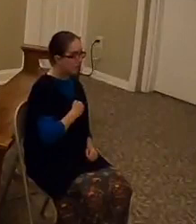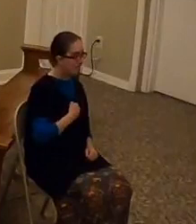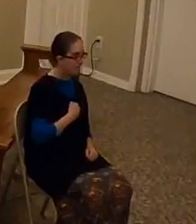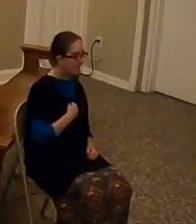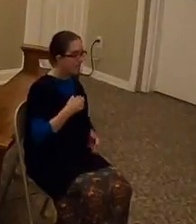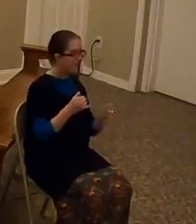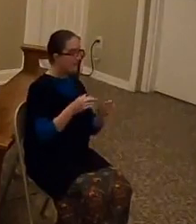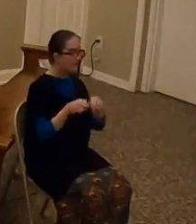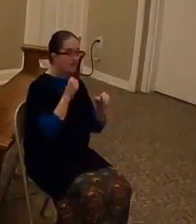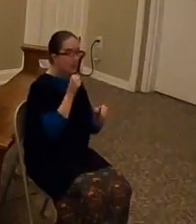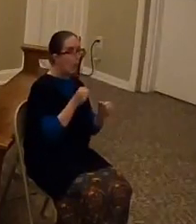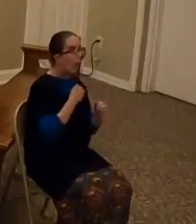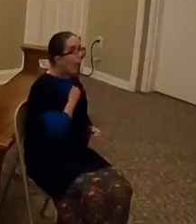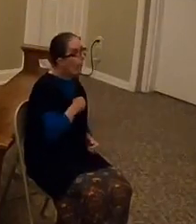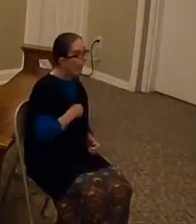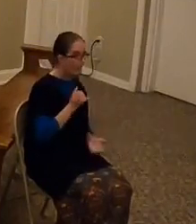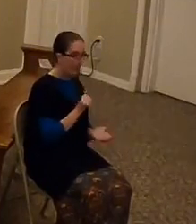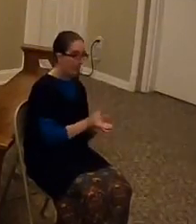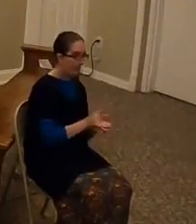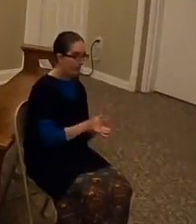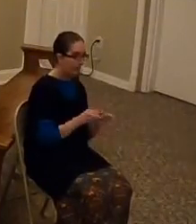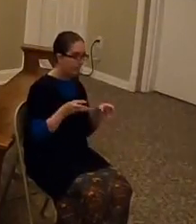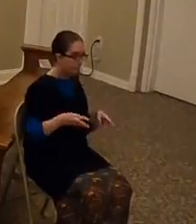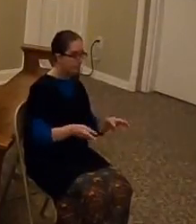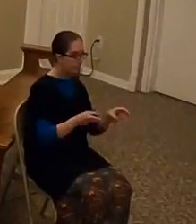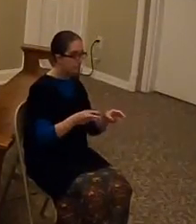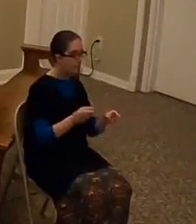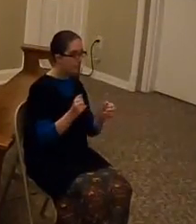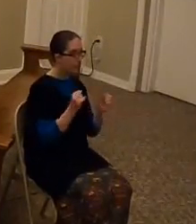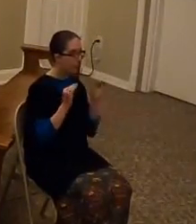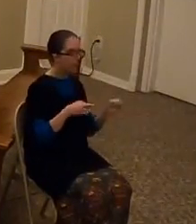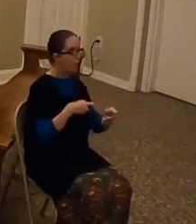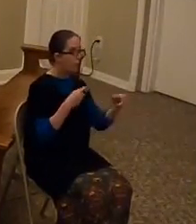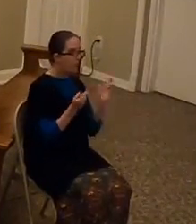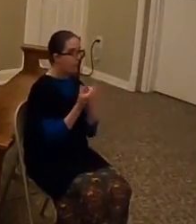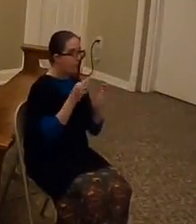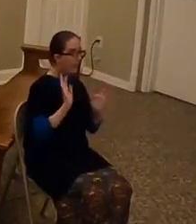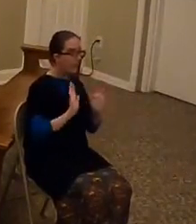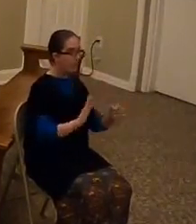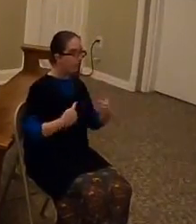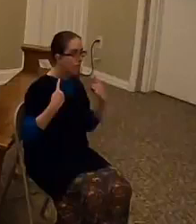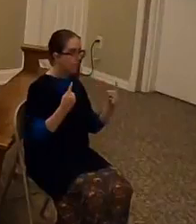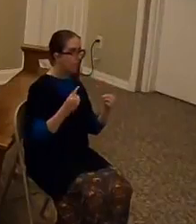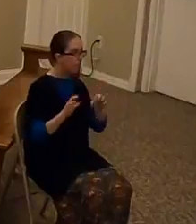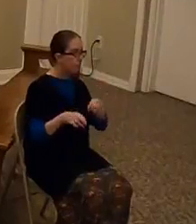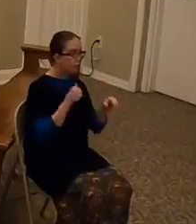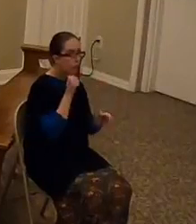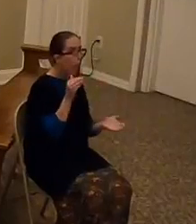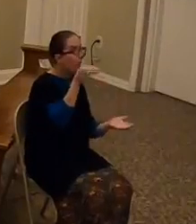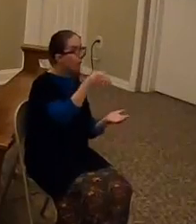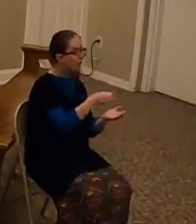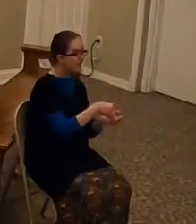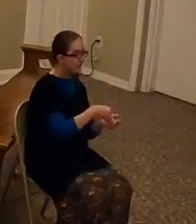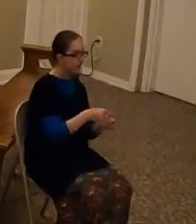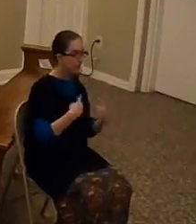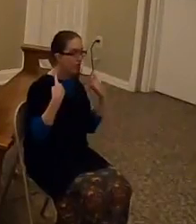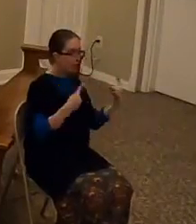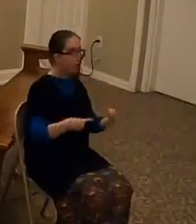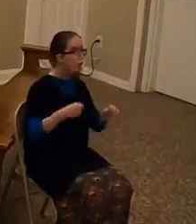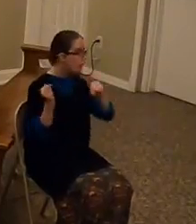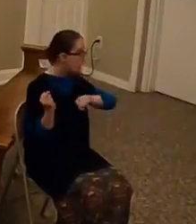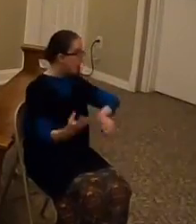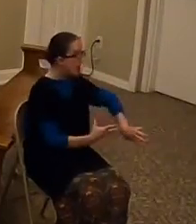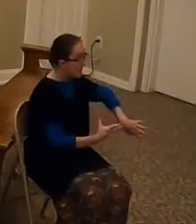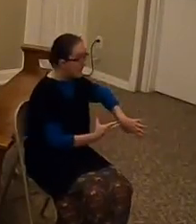just saying it don't work that way. Amen. If you repent of your sins, you don't go back to your sin. You walk